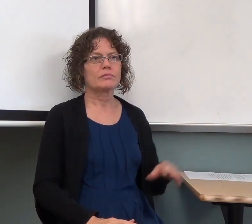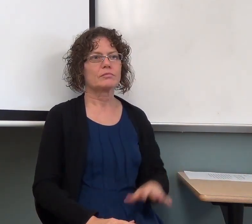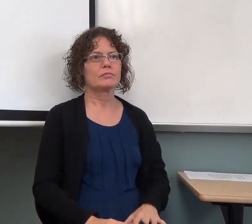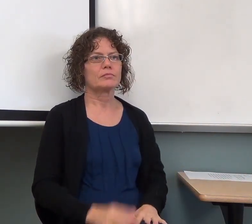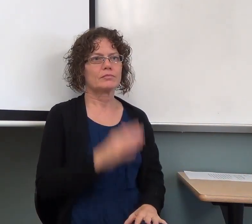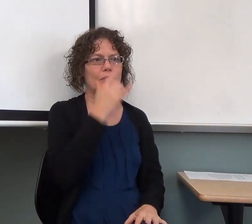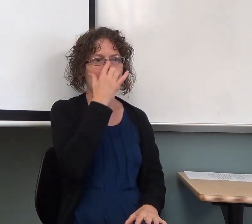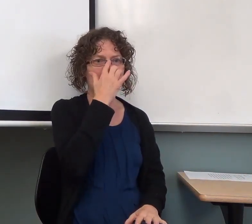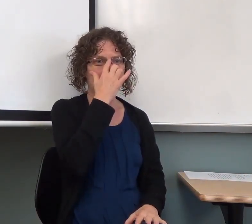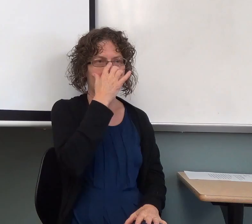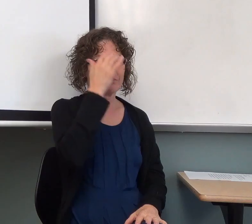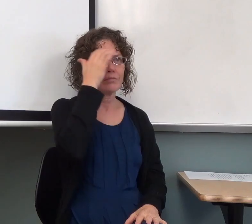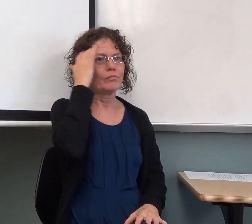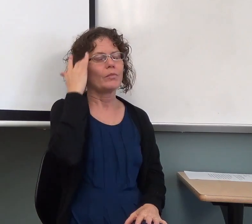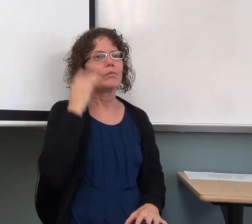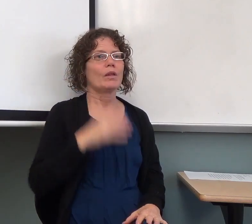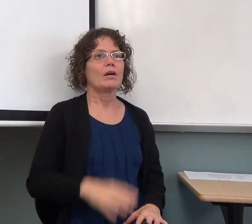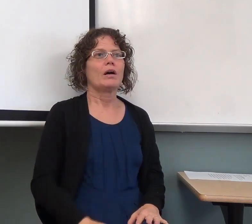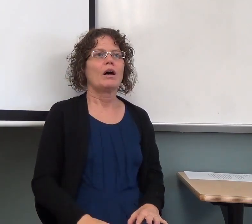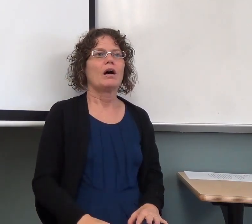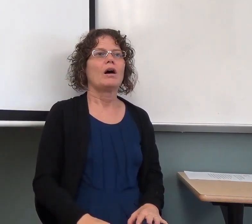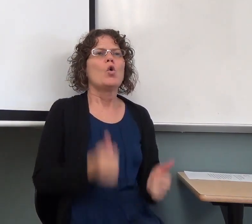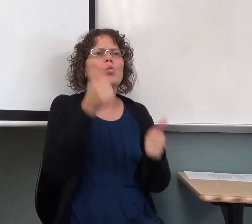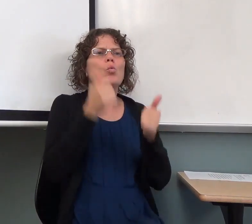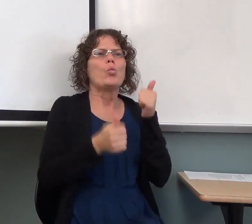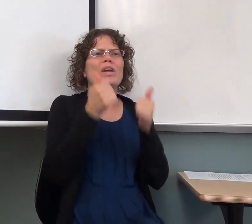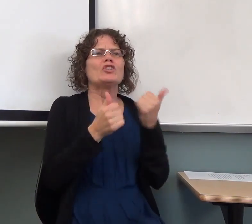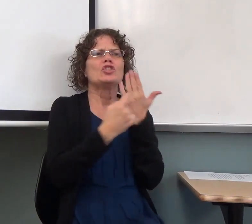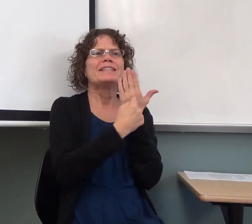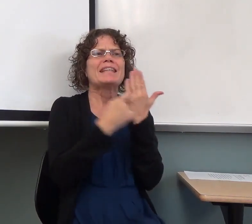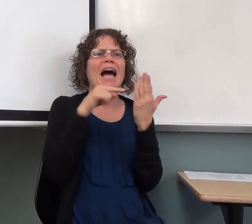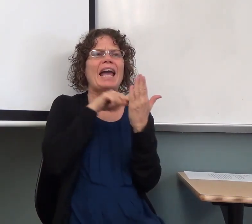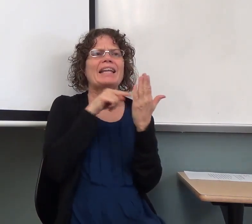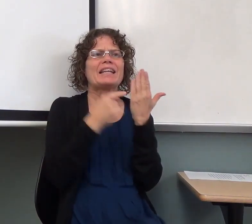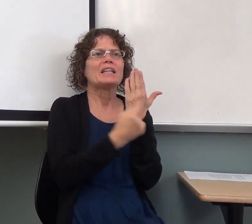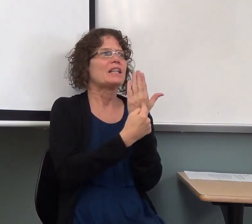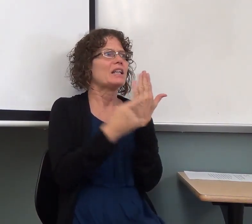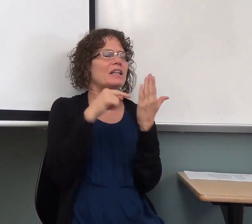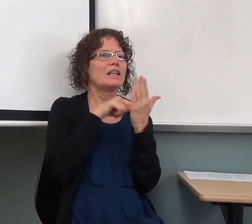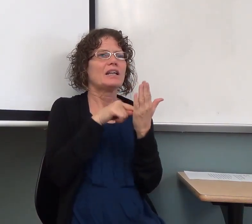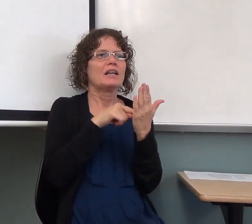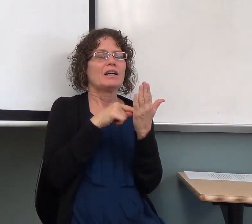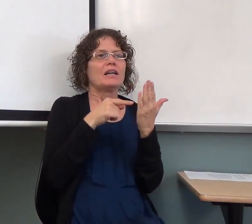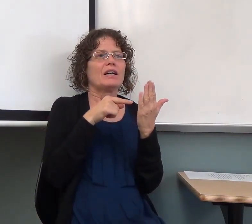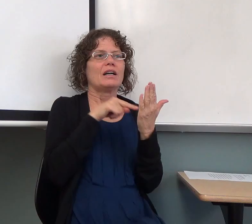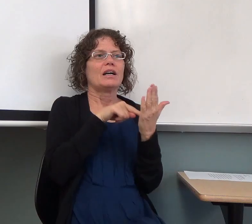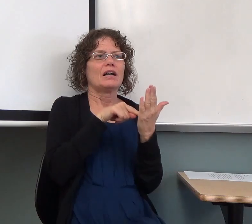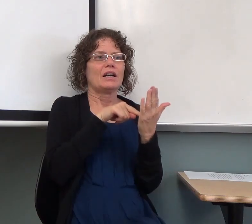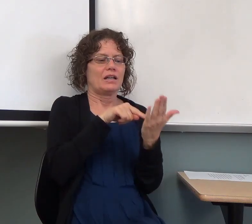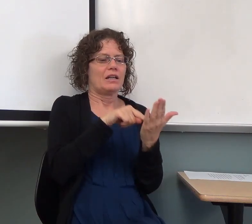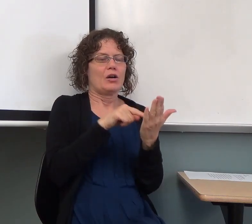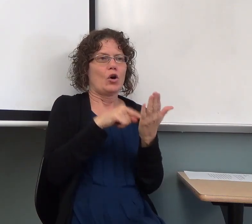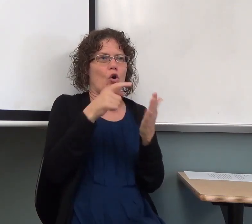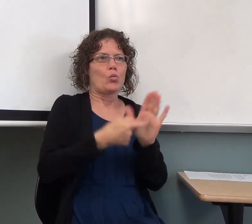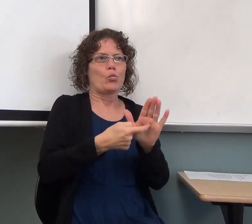So the side that I'm handing out to you requires you to think about what we've been doing in class. Oops,